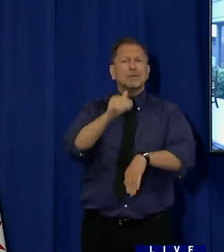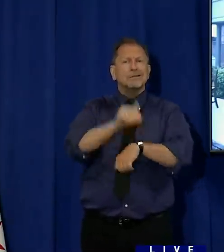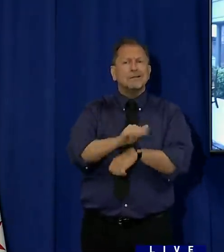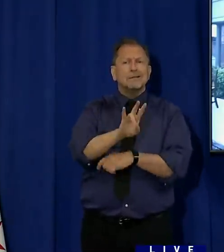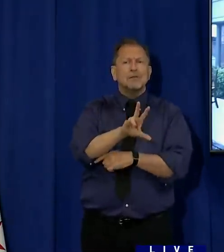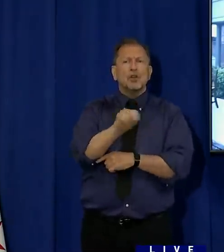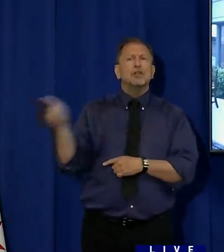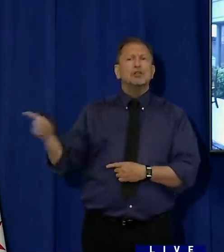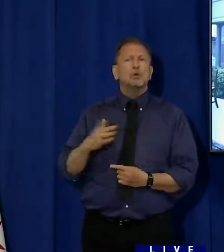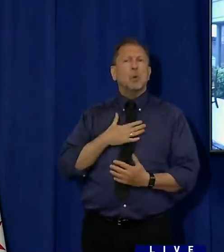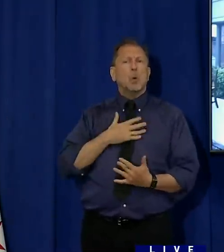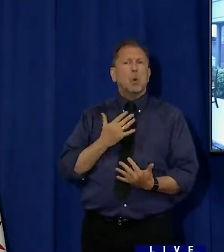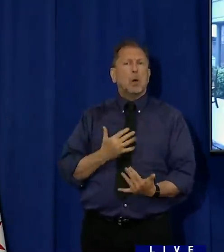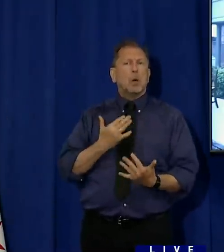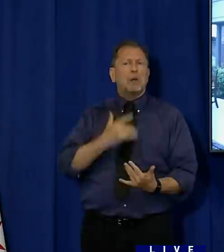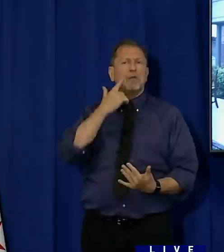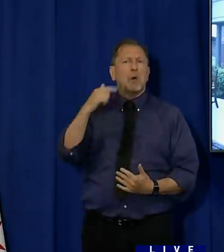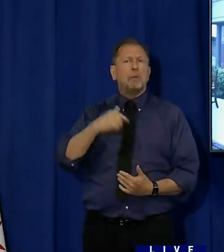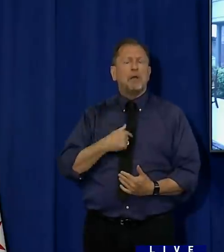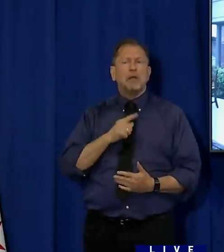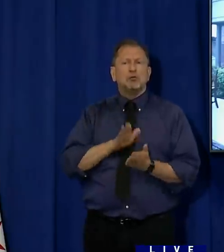me. She wanted to view